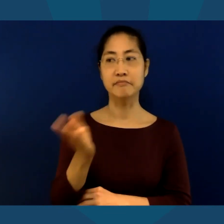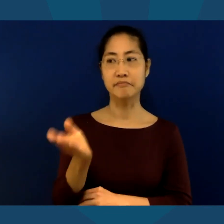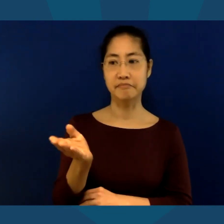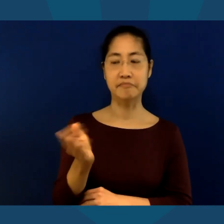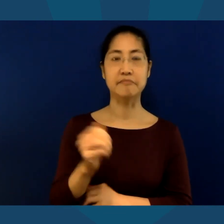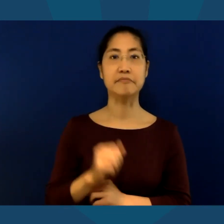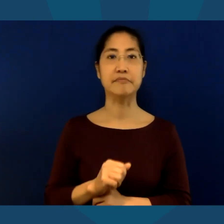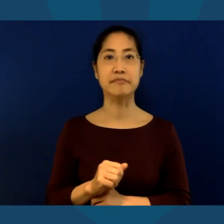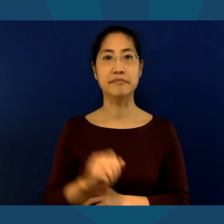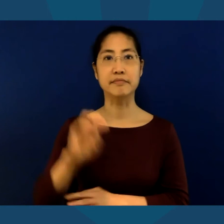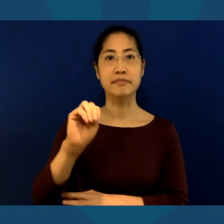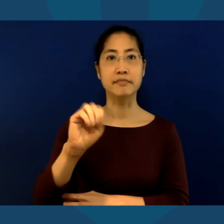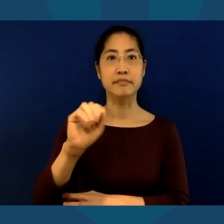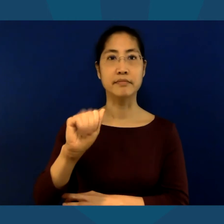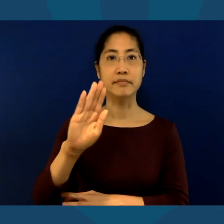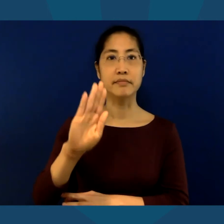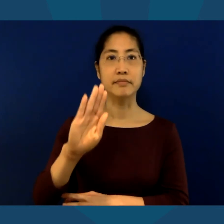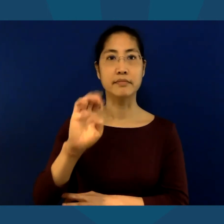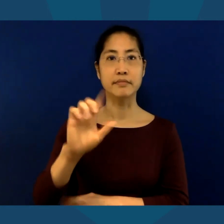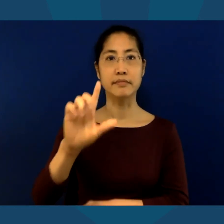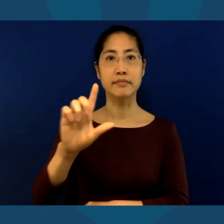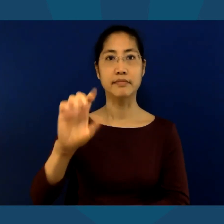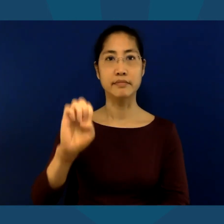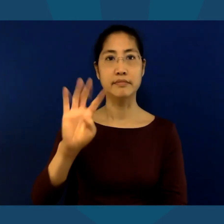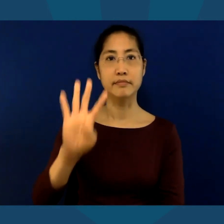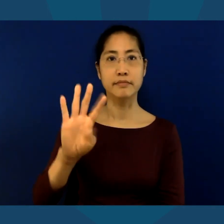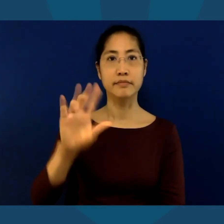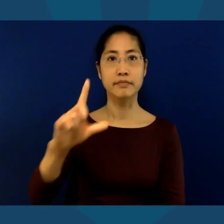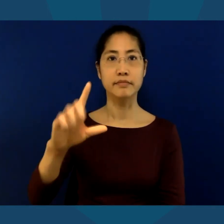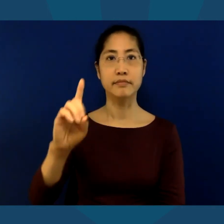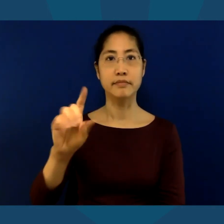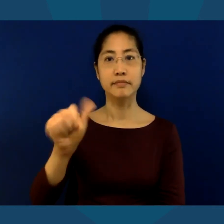Website, Mabel, 4,